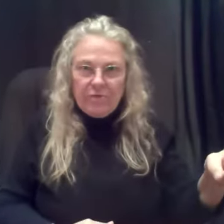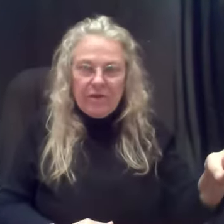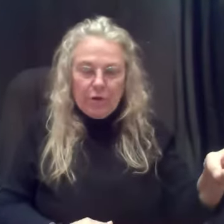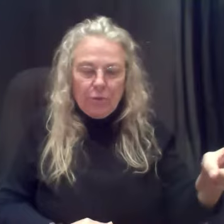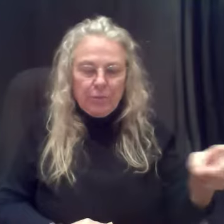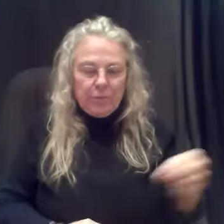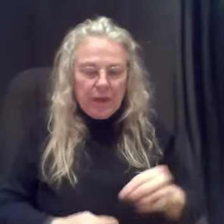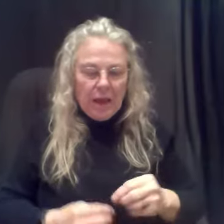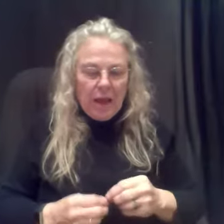there.